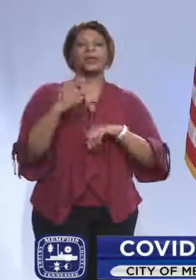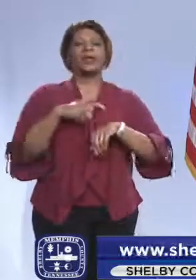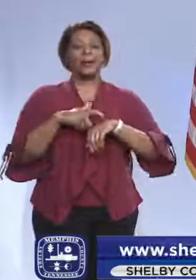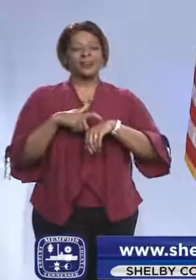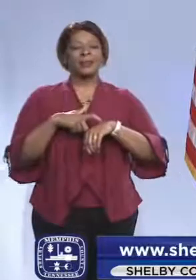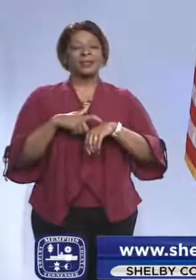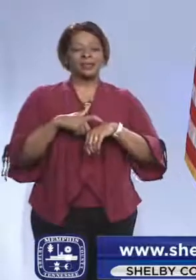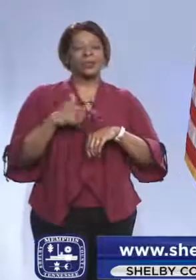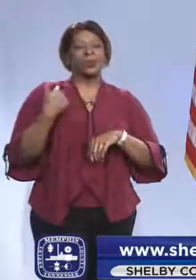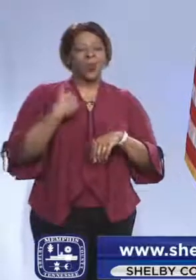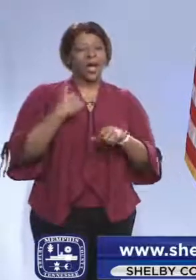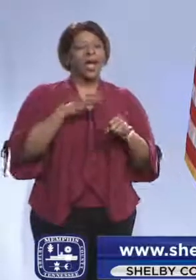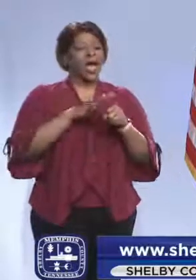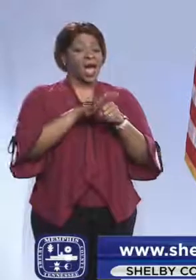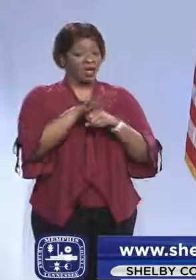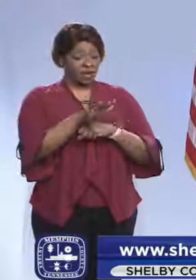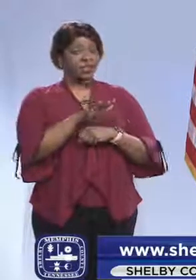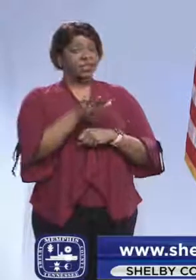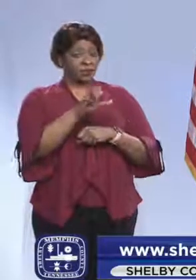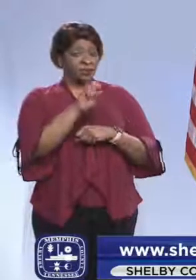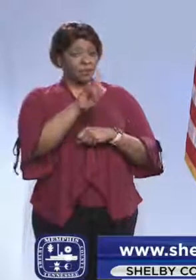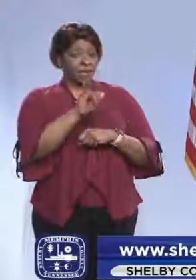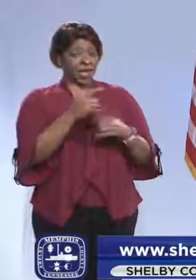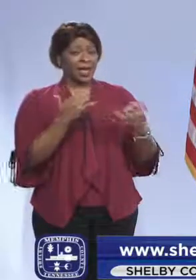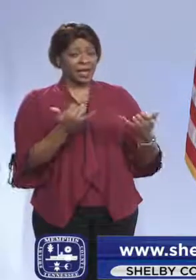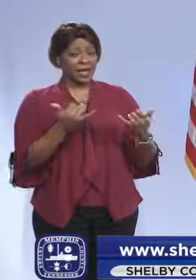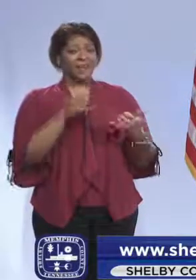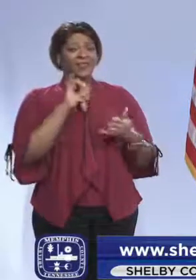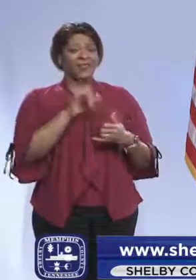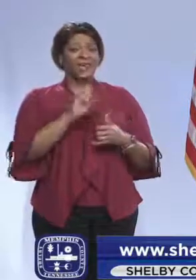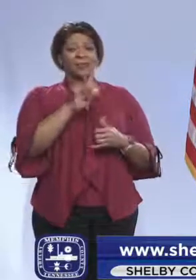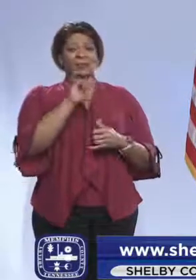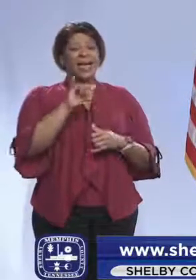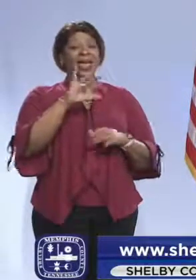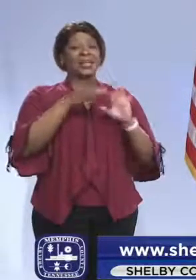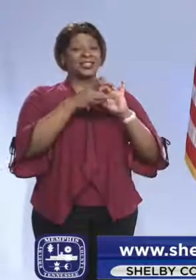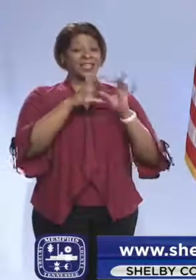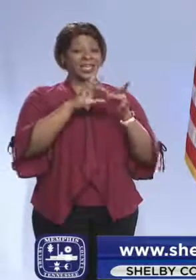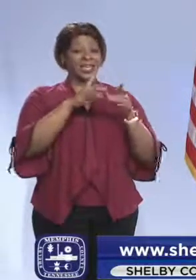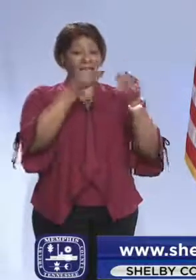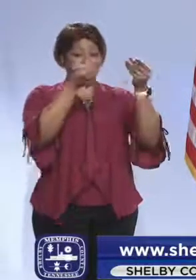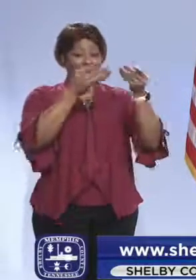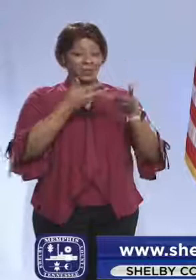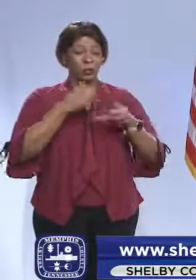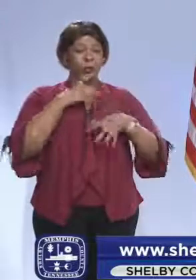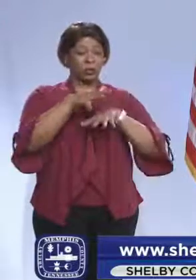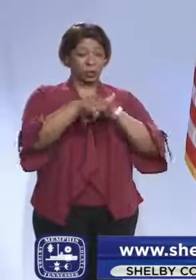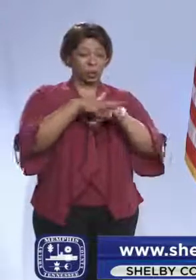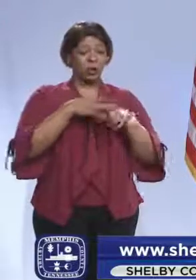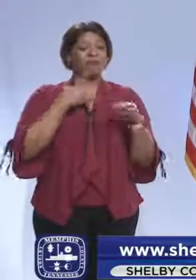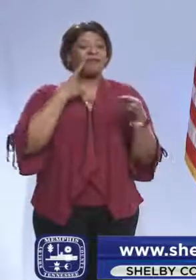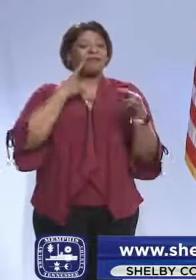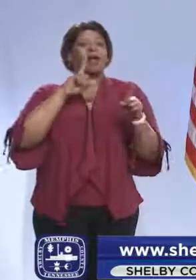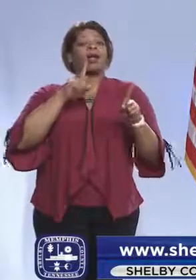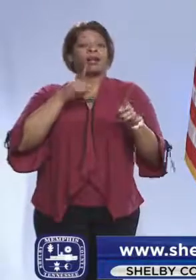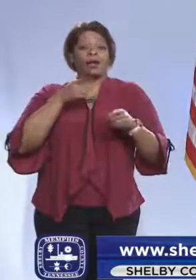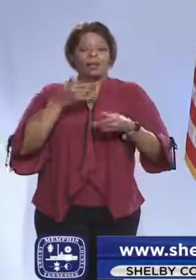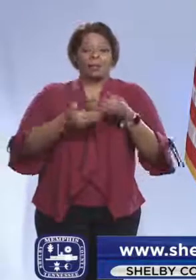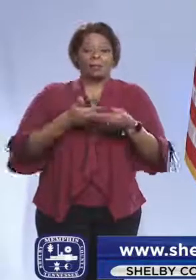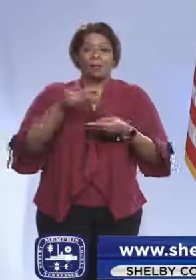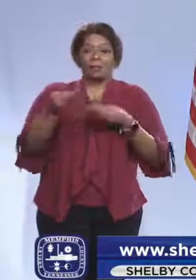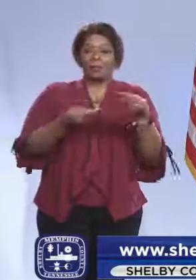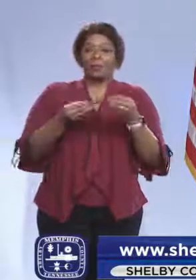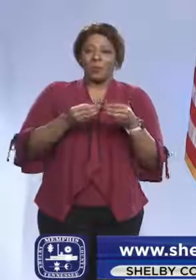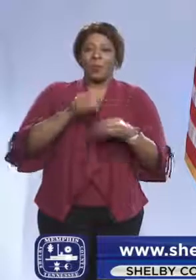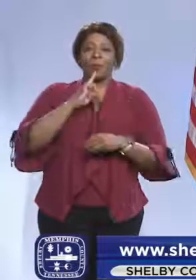While we do have an adequate supply for now, the supply chain has been slow, but we finally have some movement here in the Mid-South. And